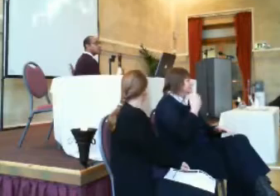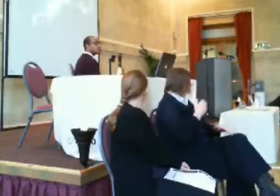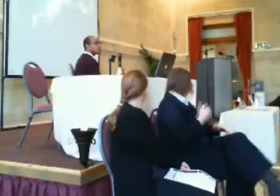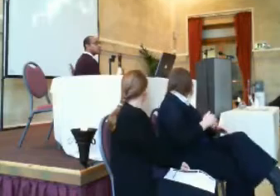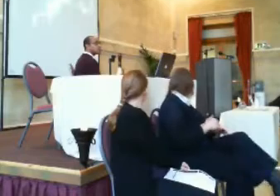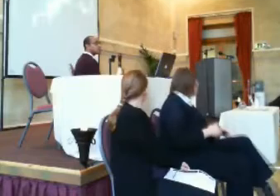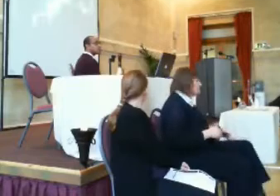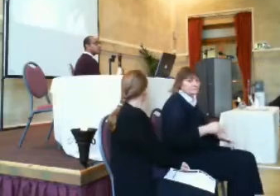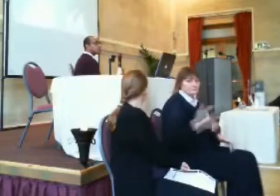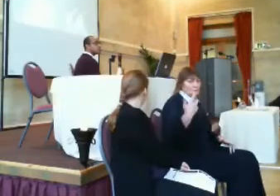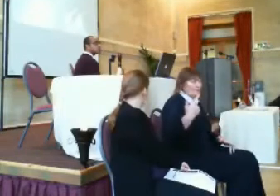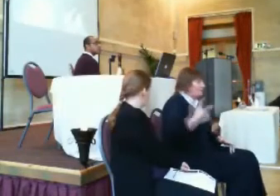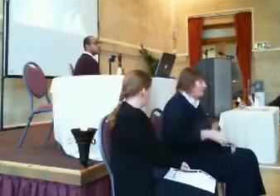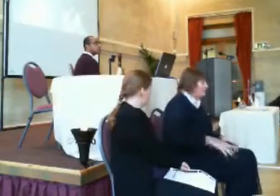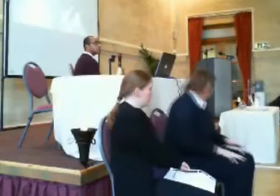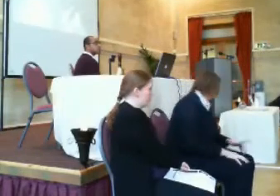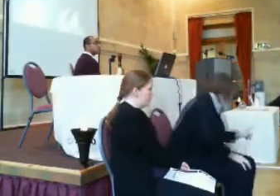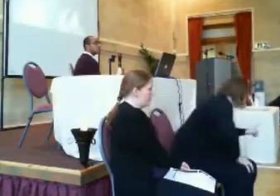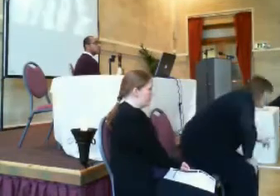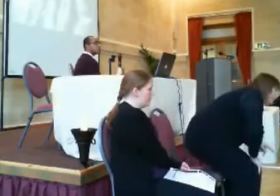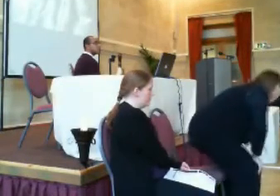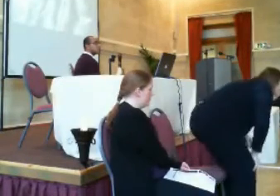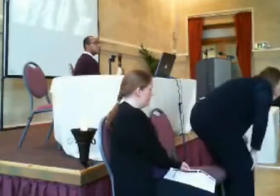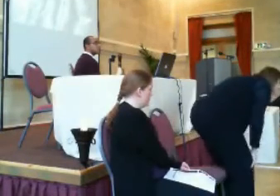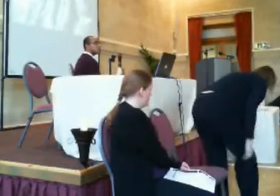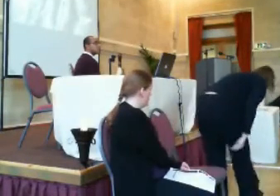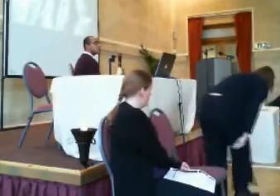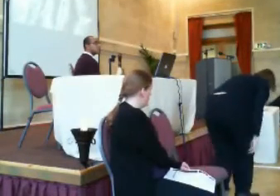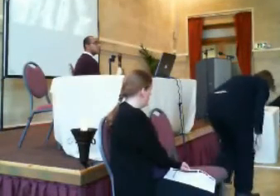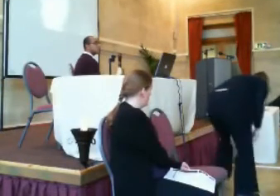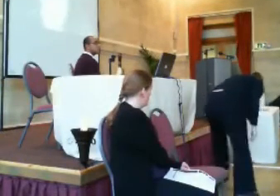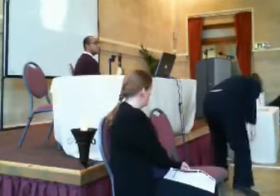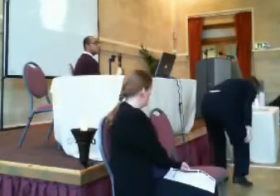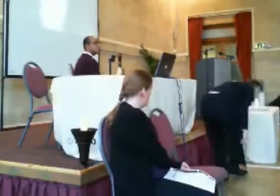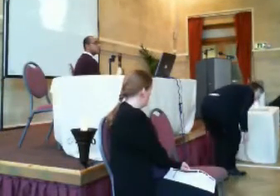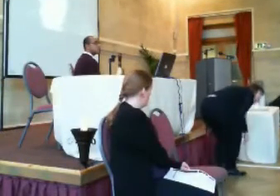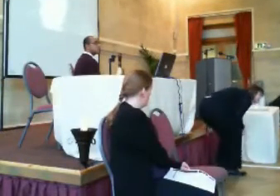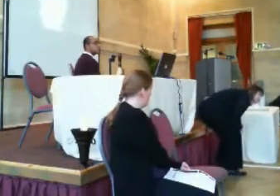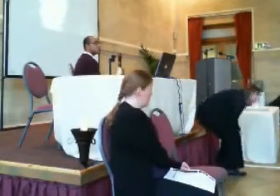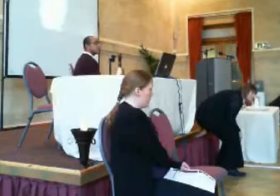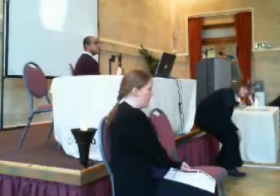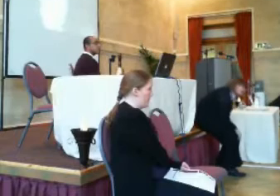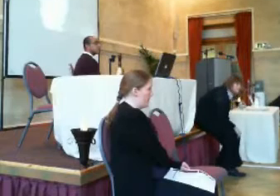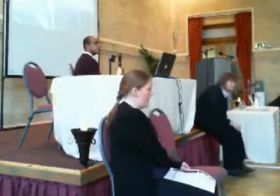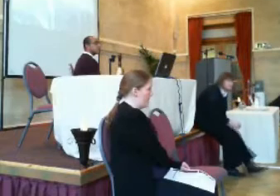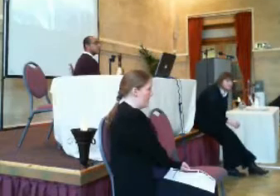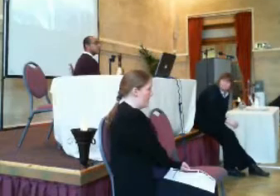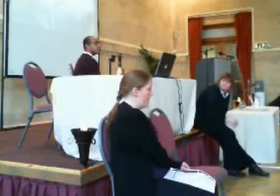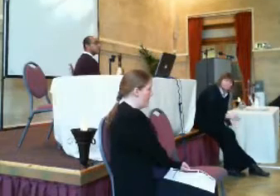in sexuality, and in belief, in the way we look, and in the way we think.